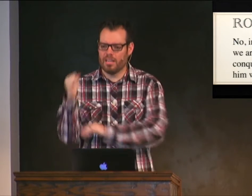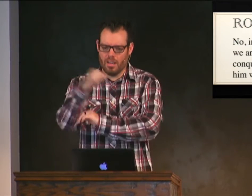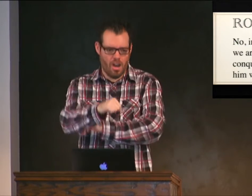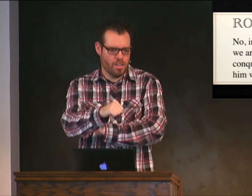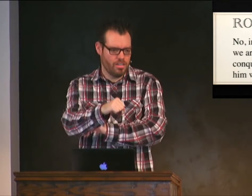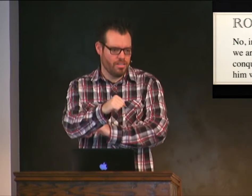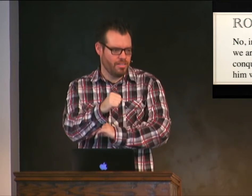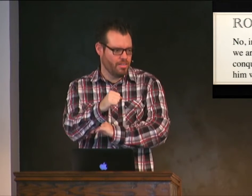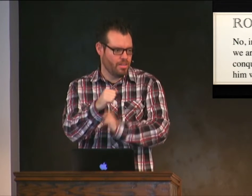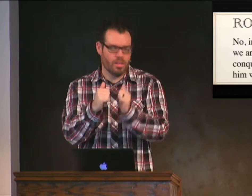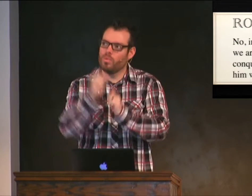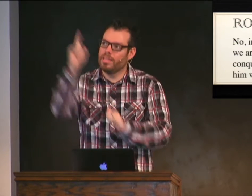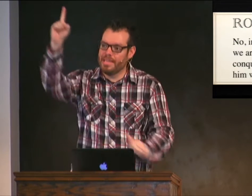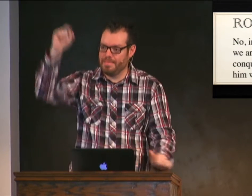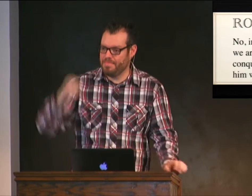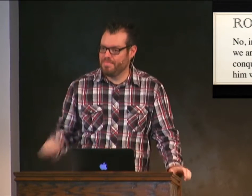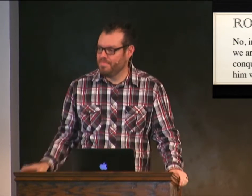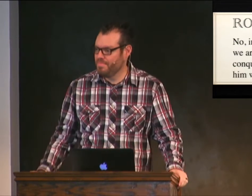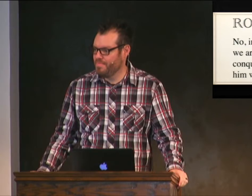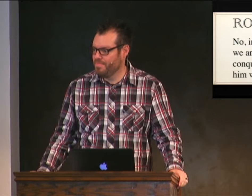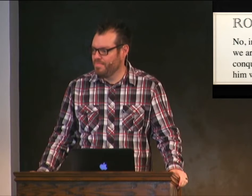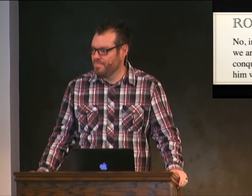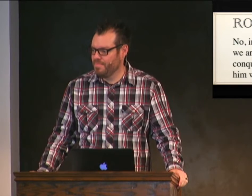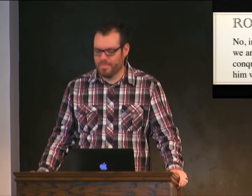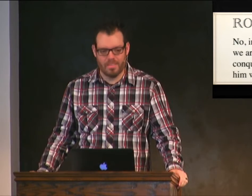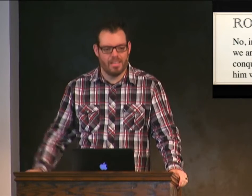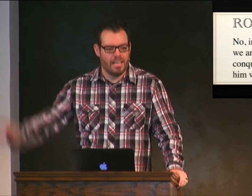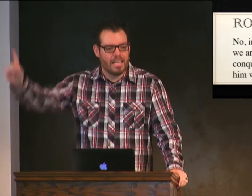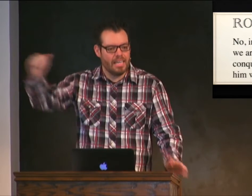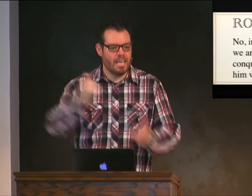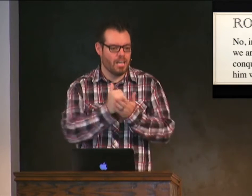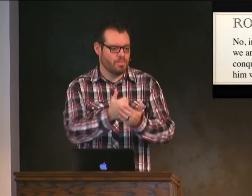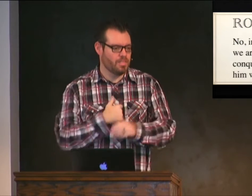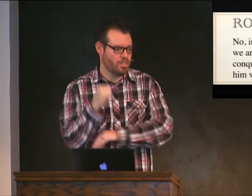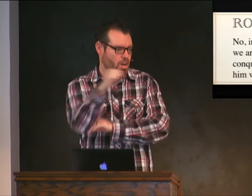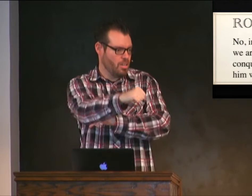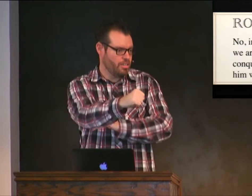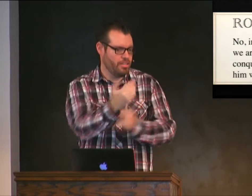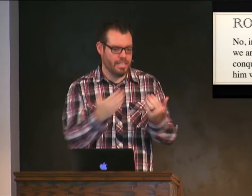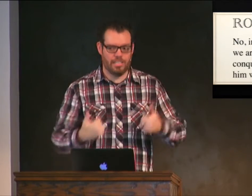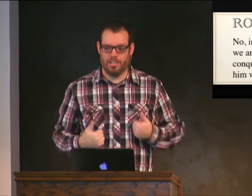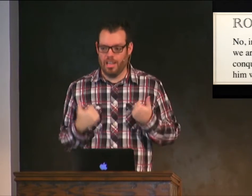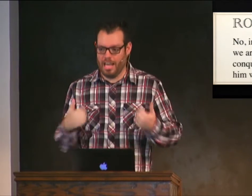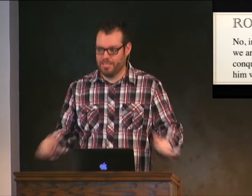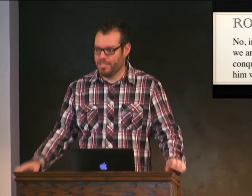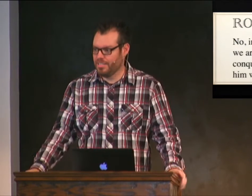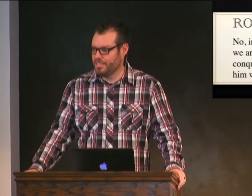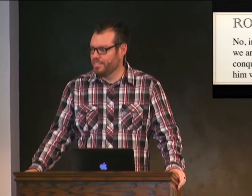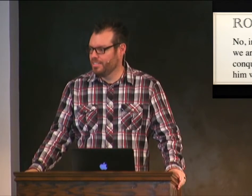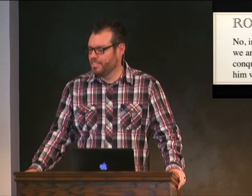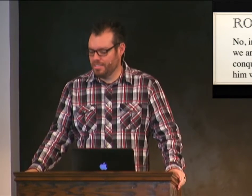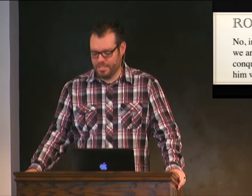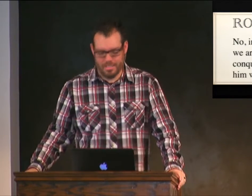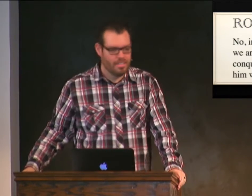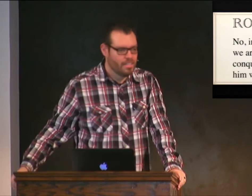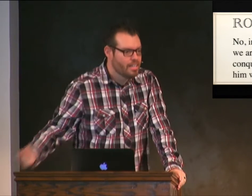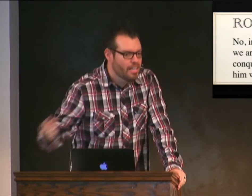We conquer with him. He helps us conquer things in our lives.